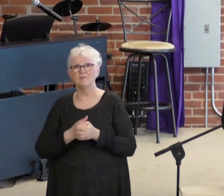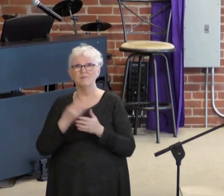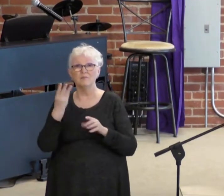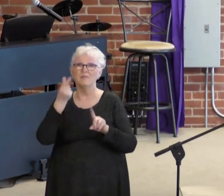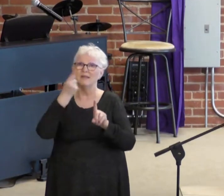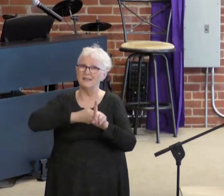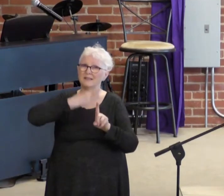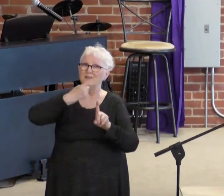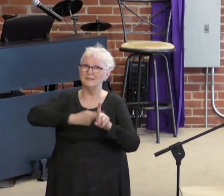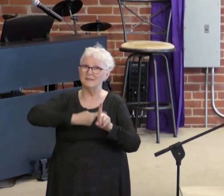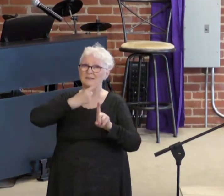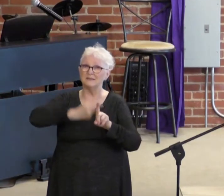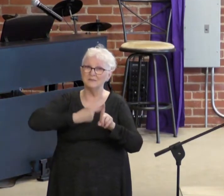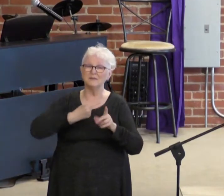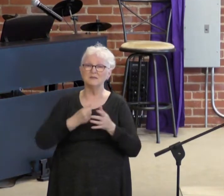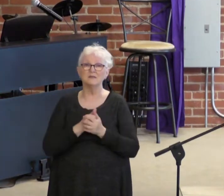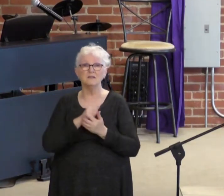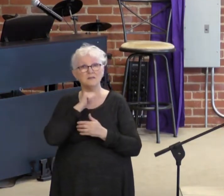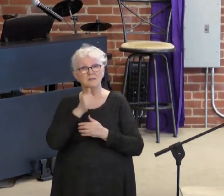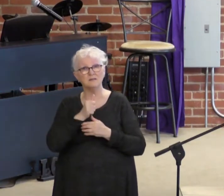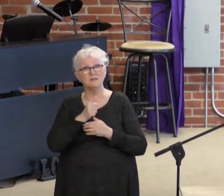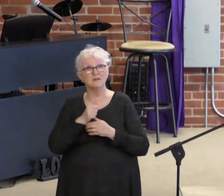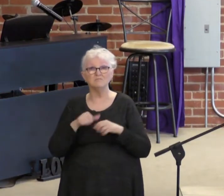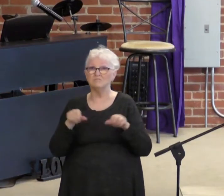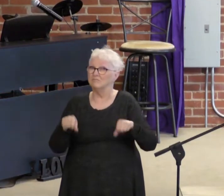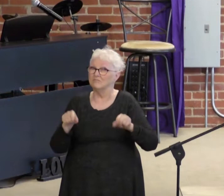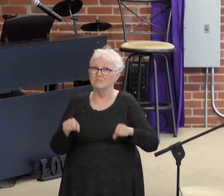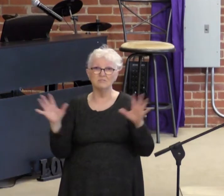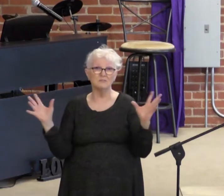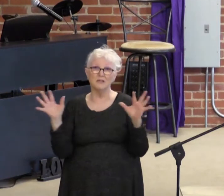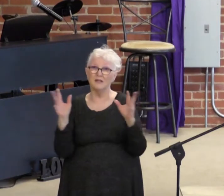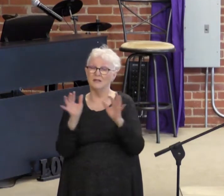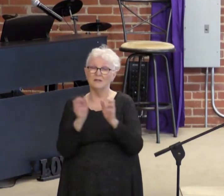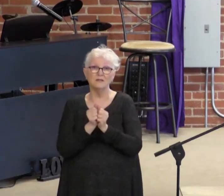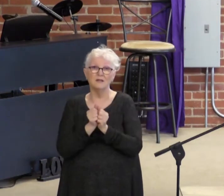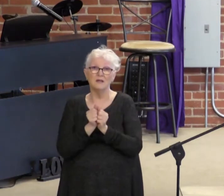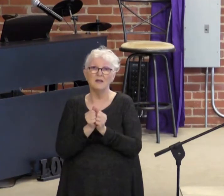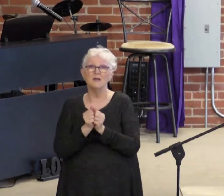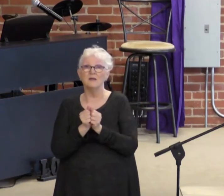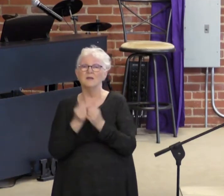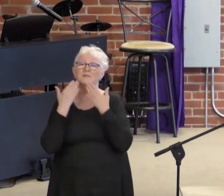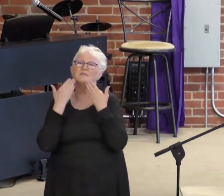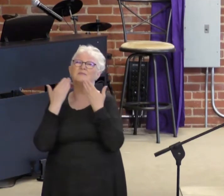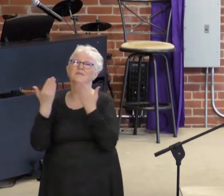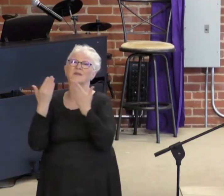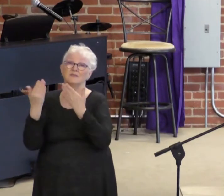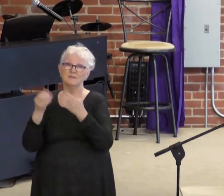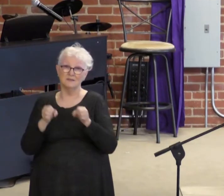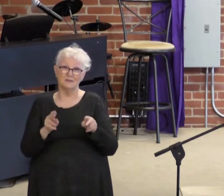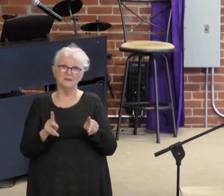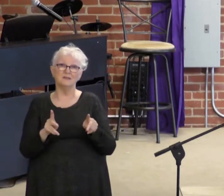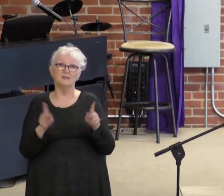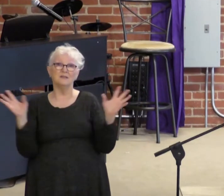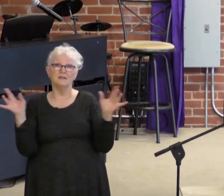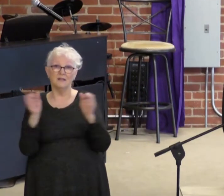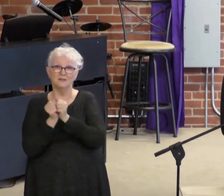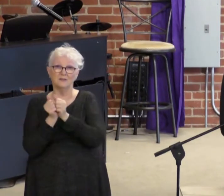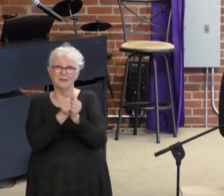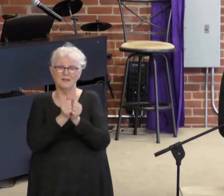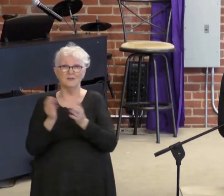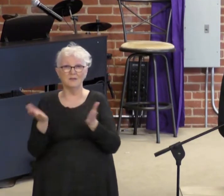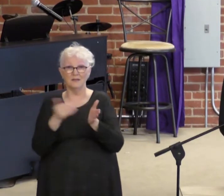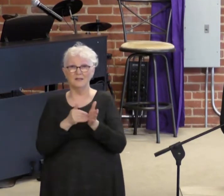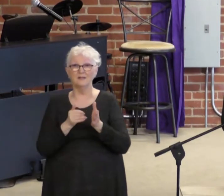able to gather in ways that we used to. But I'm so grateful for this opportunity to be back together again. And if you're